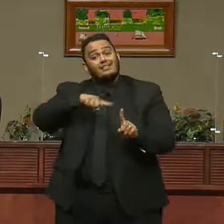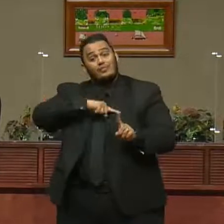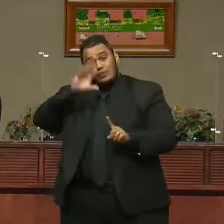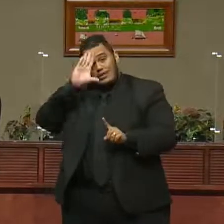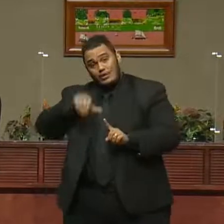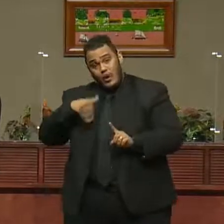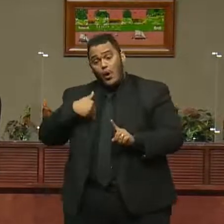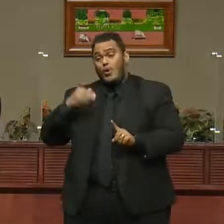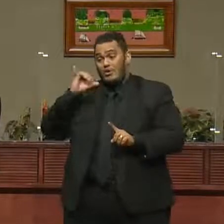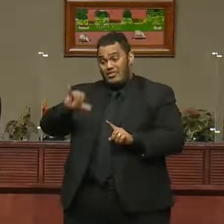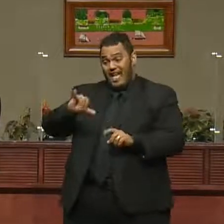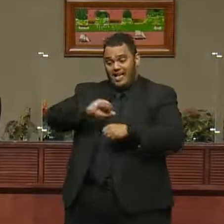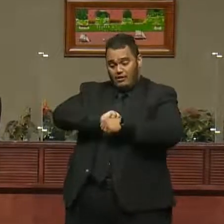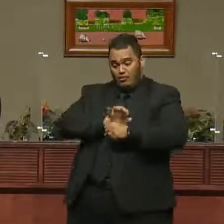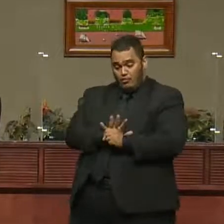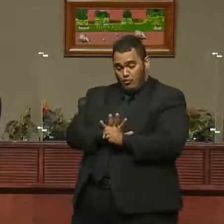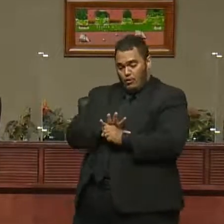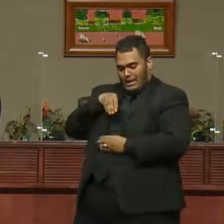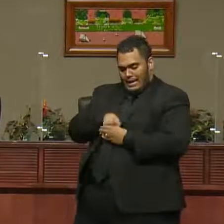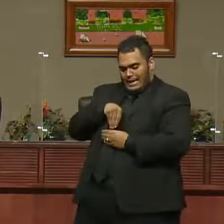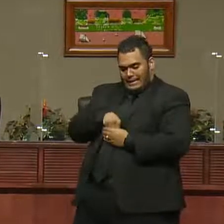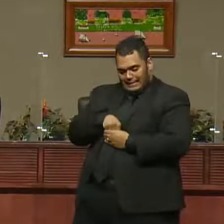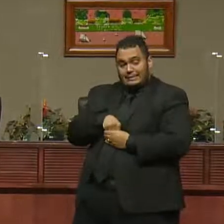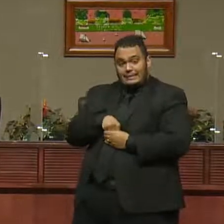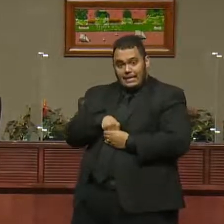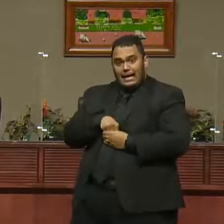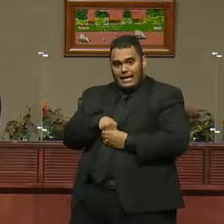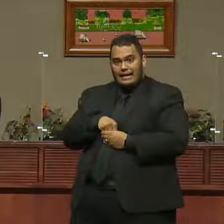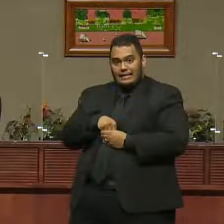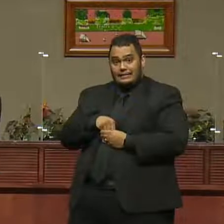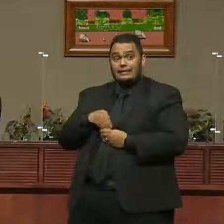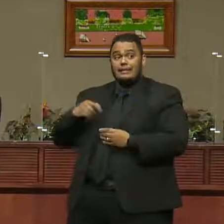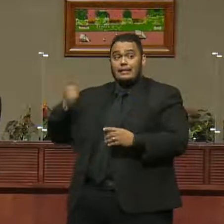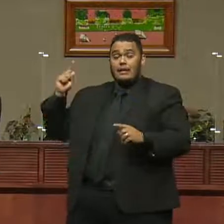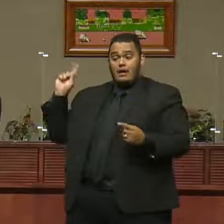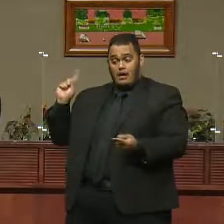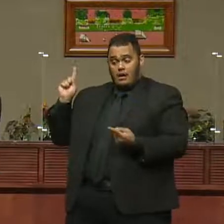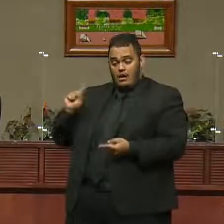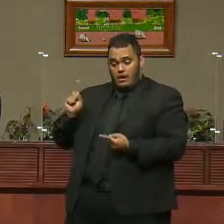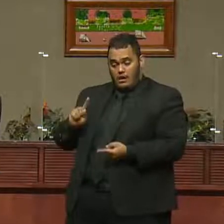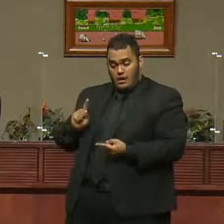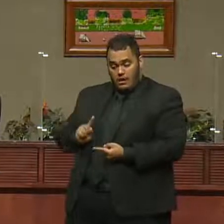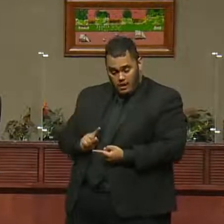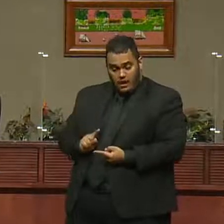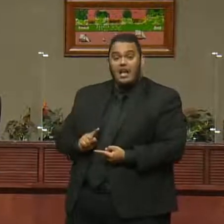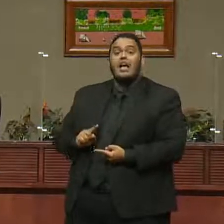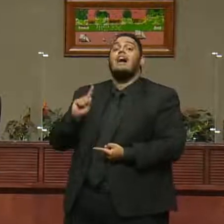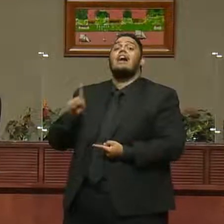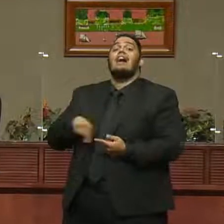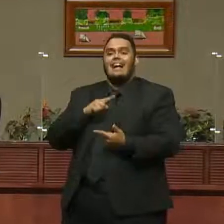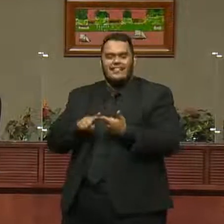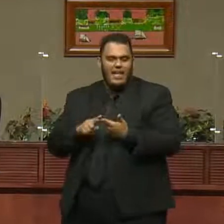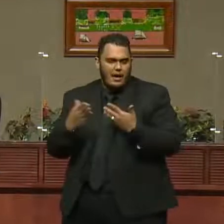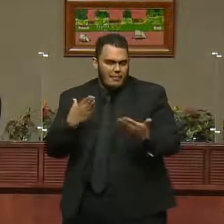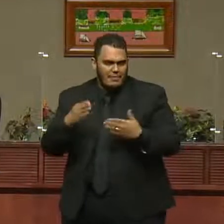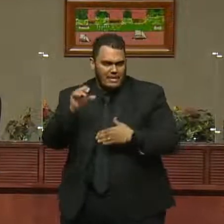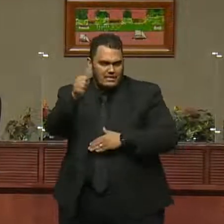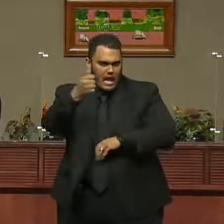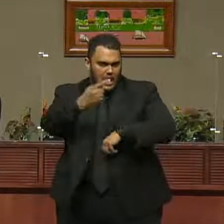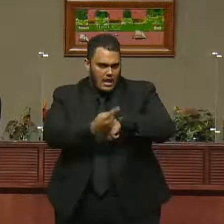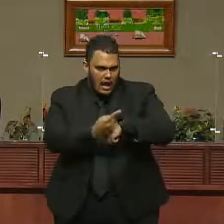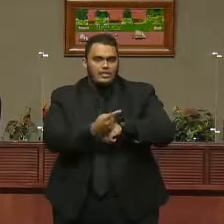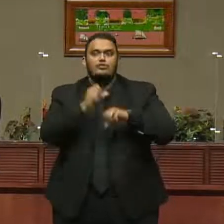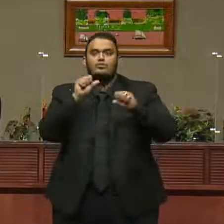and you might be able to leave quarantine at 10 days and continue to watch for symptoms in the last